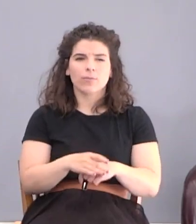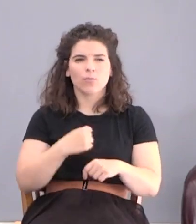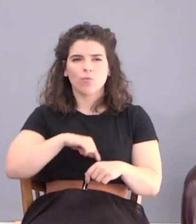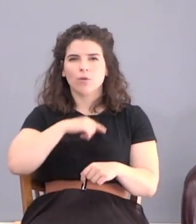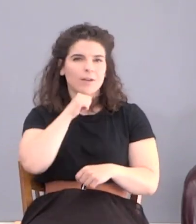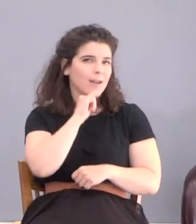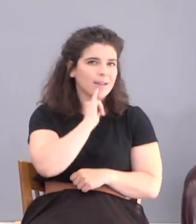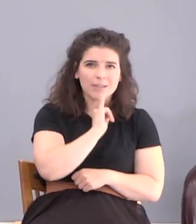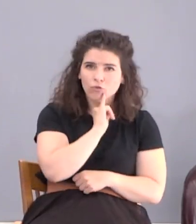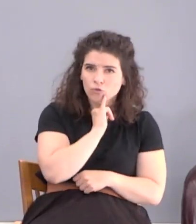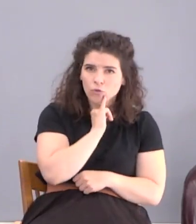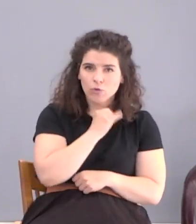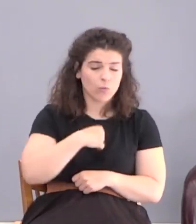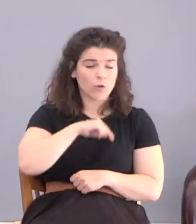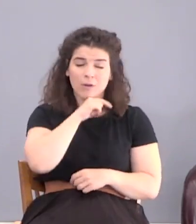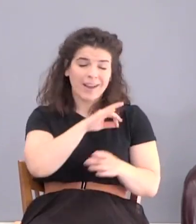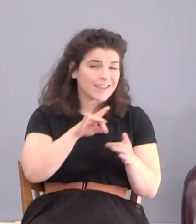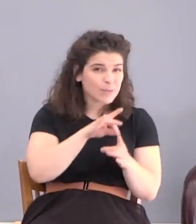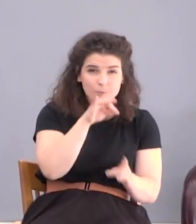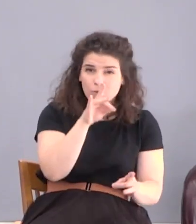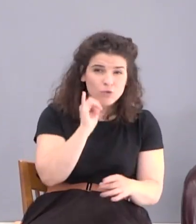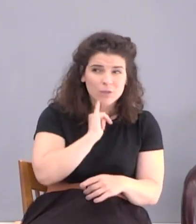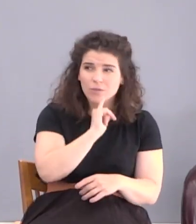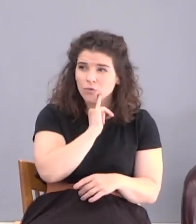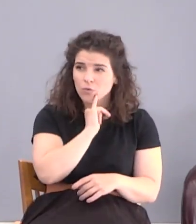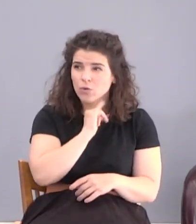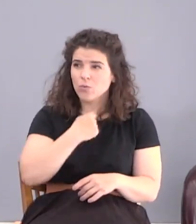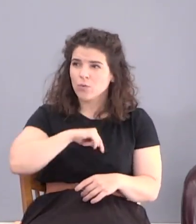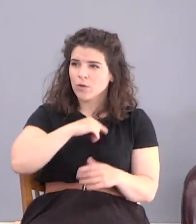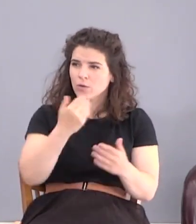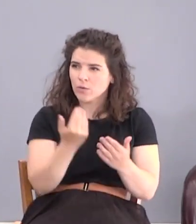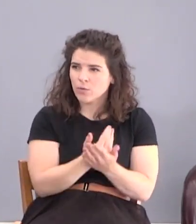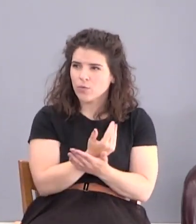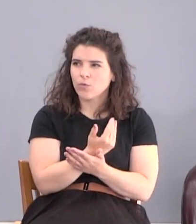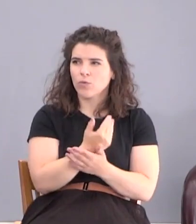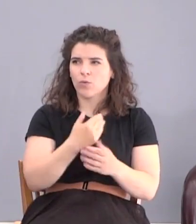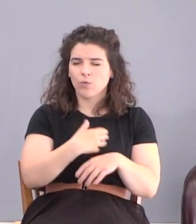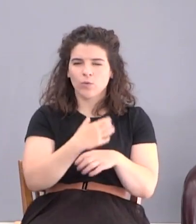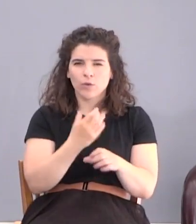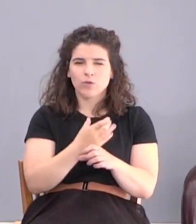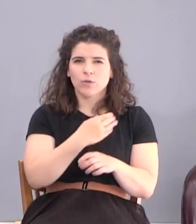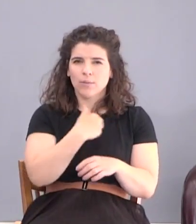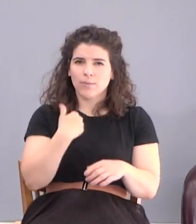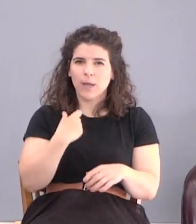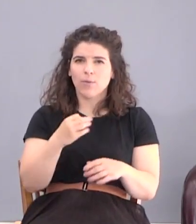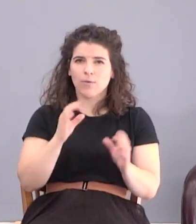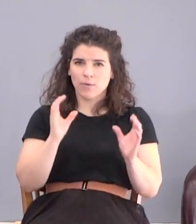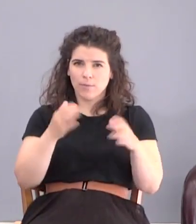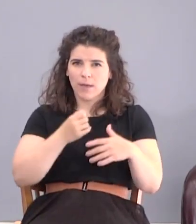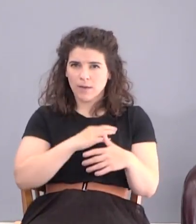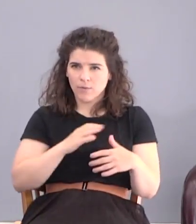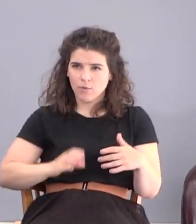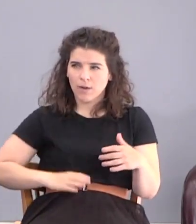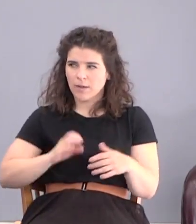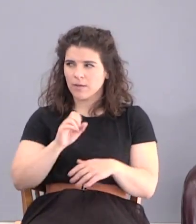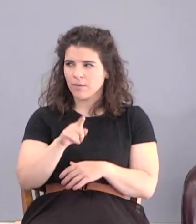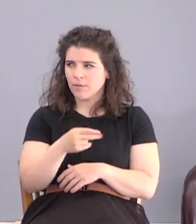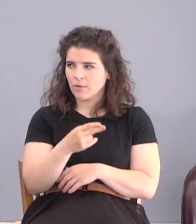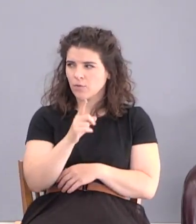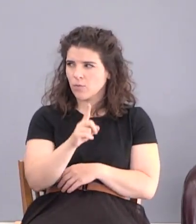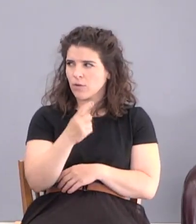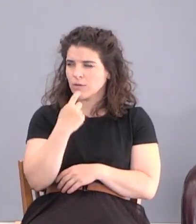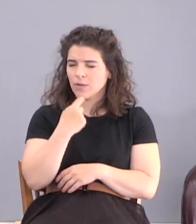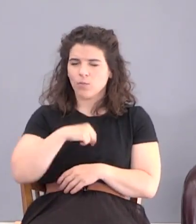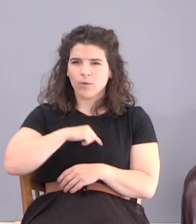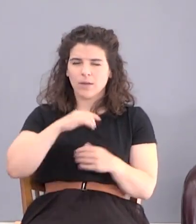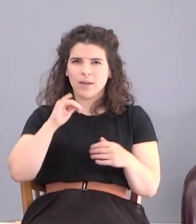aren't Israel. We aren't spiritual Israel. We are a new creature, the member of the body of Christ. And as Ephesians 1 said, we